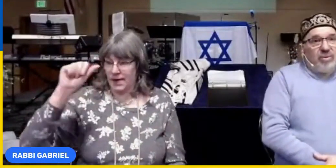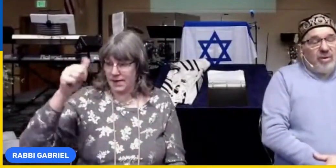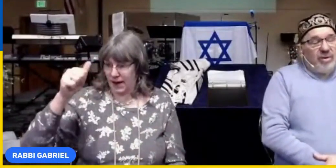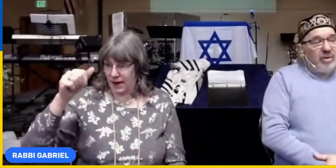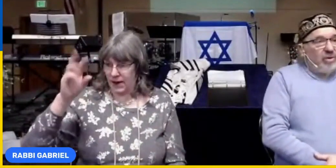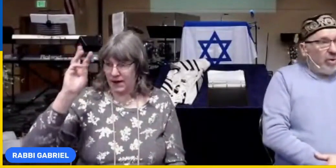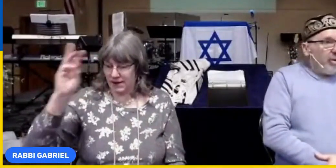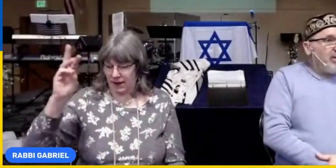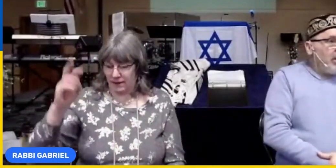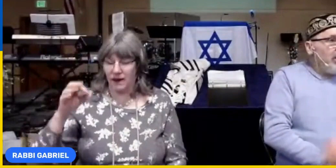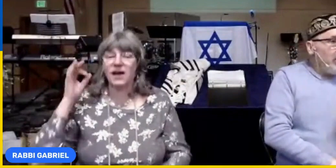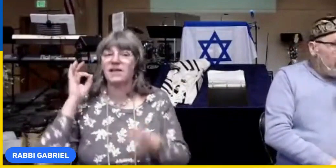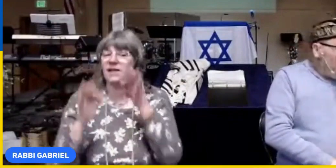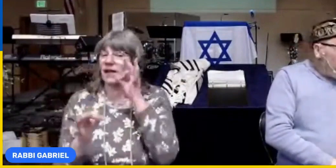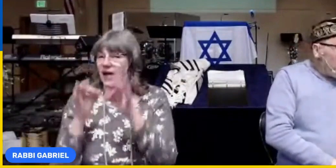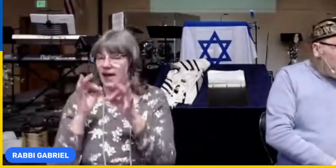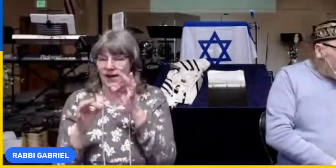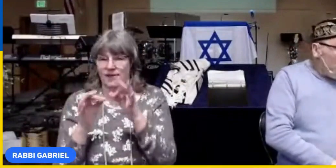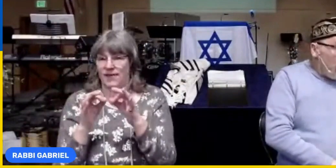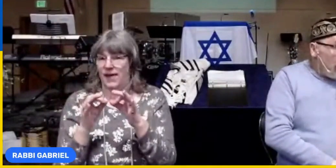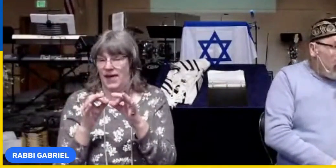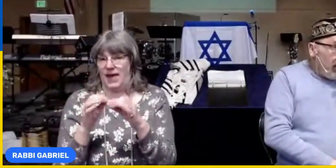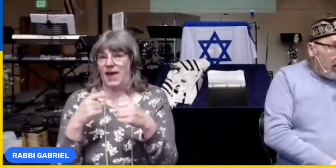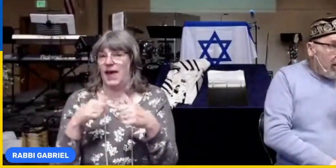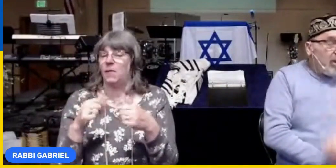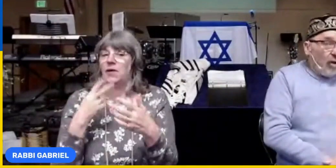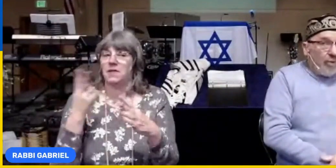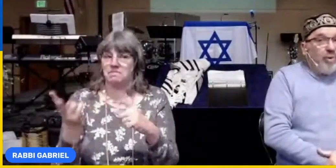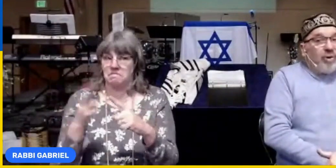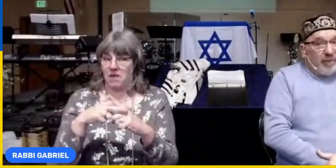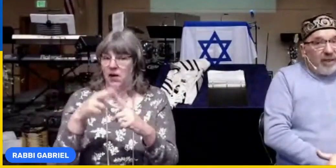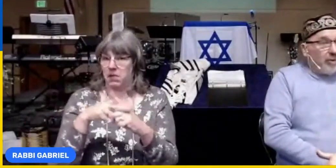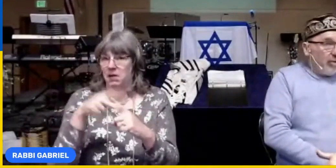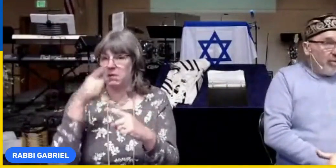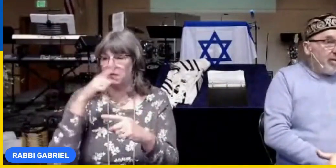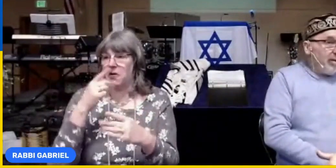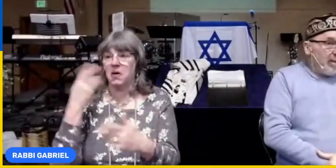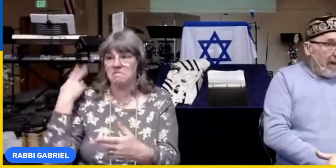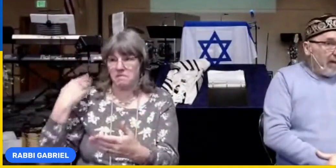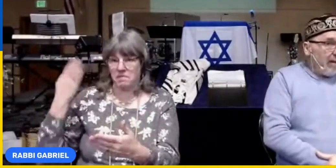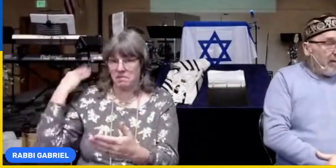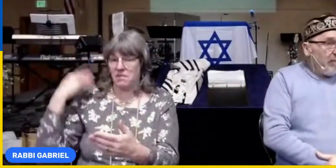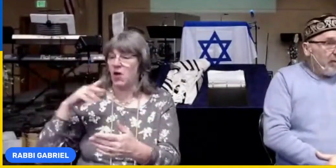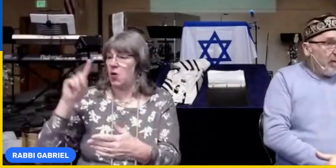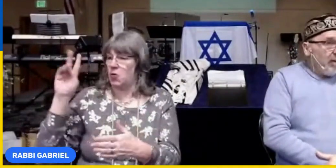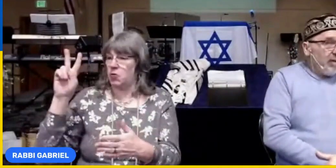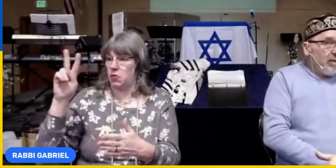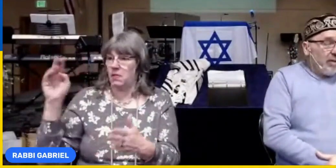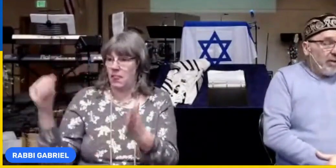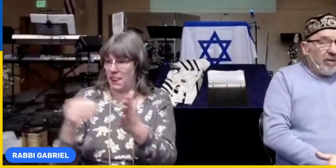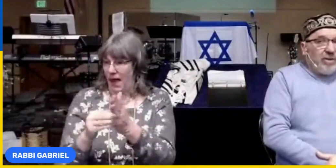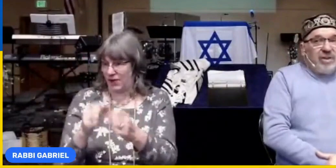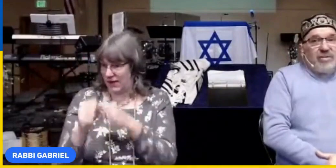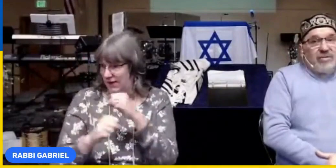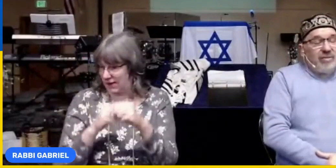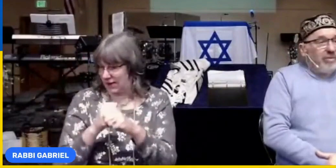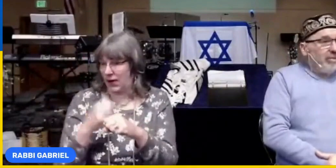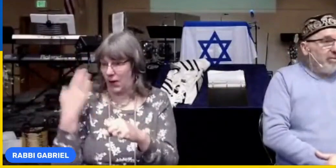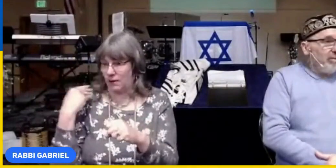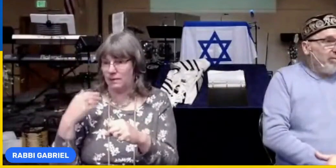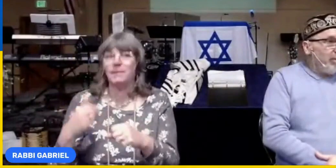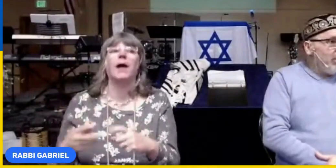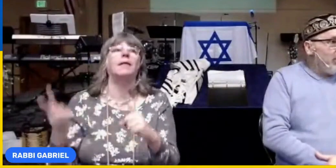applicable to Corinth 2,000 years ago, it's all the more applicable to us today. Gonna know